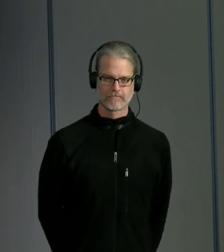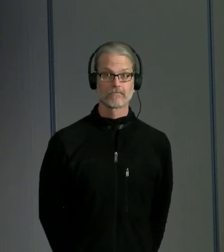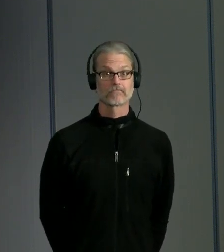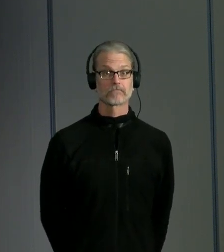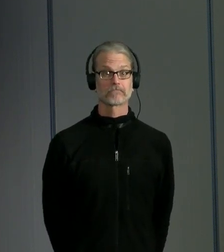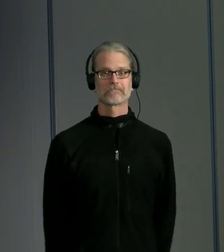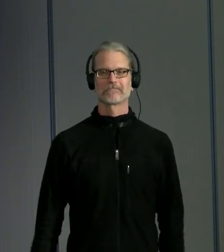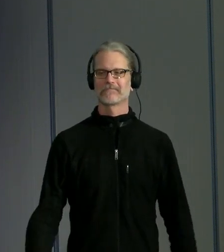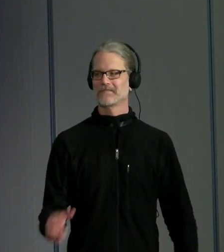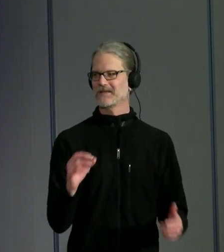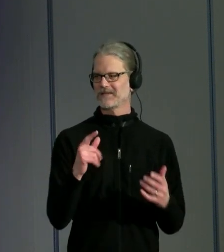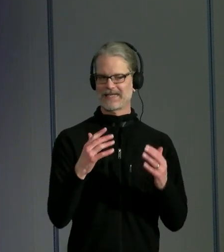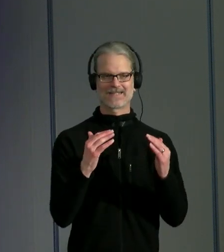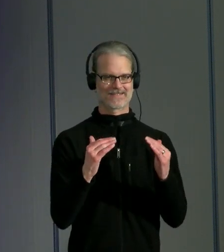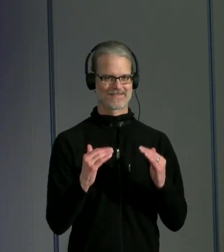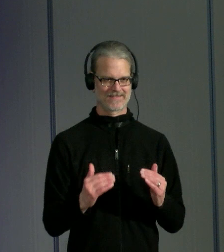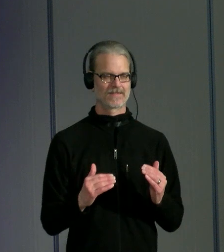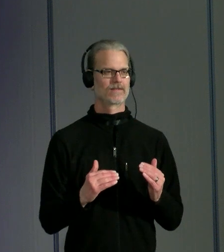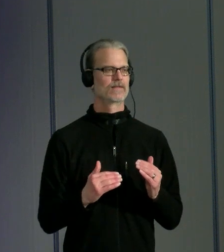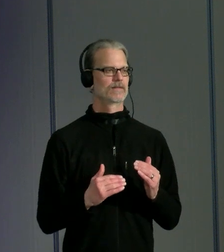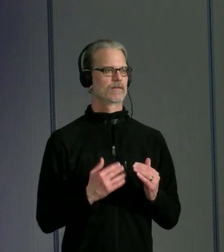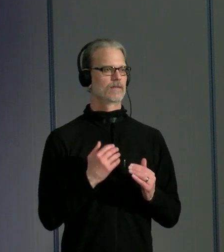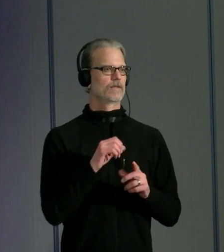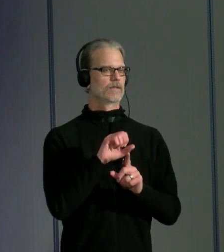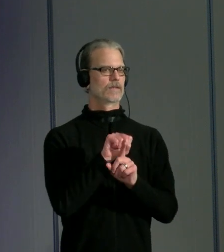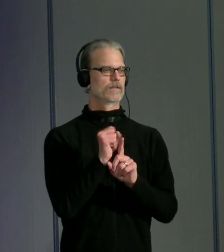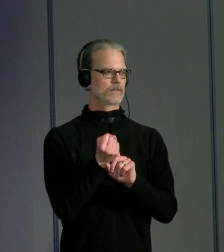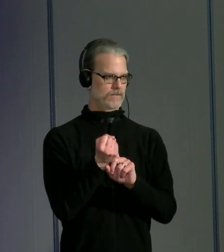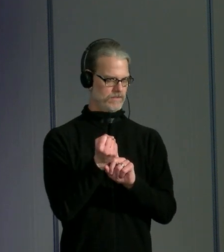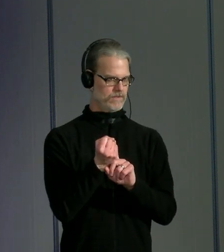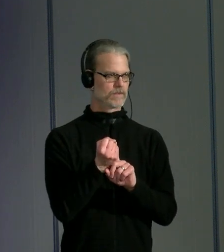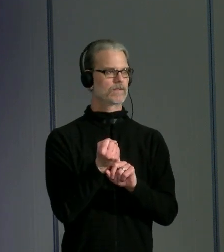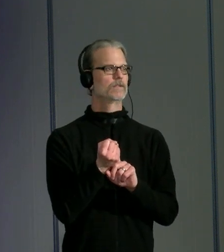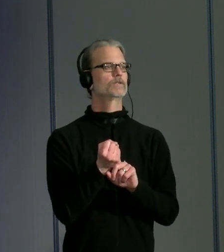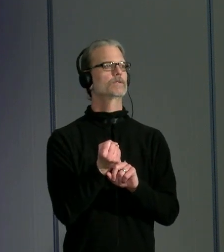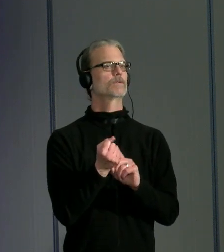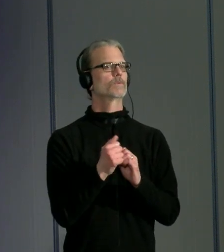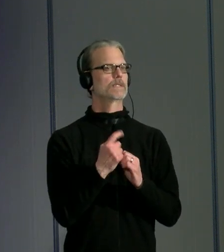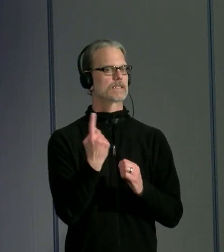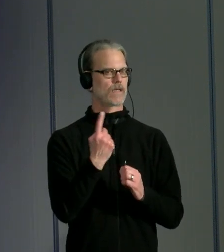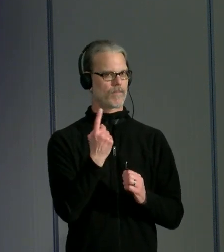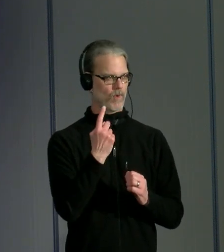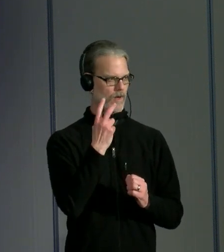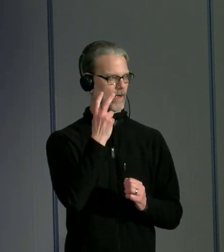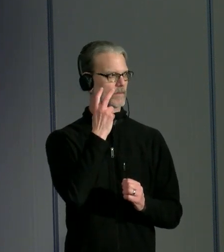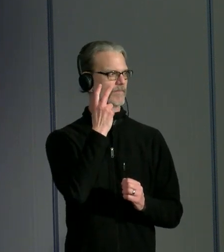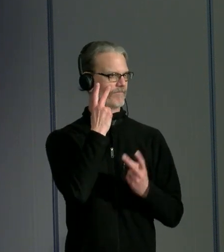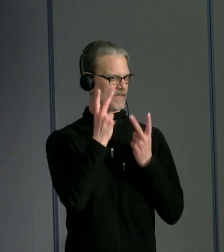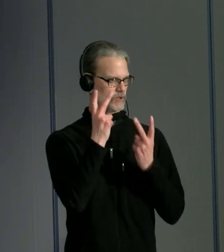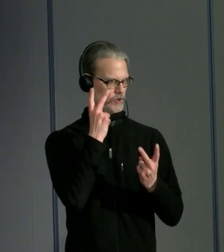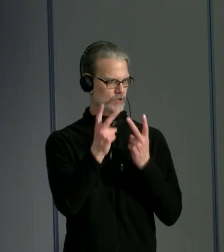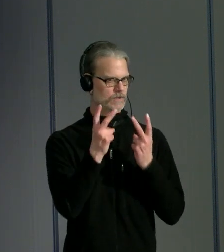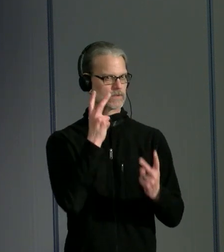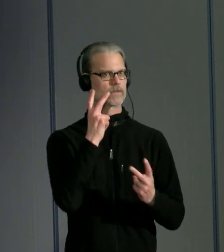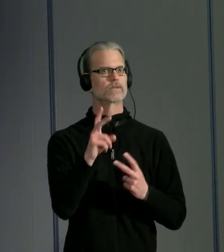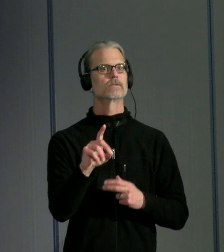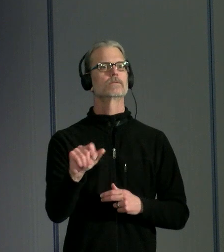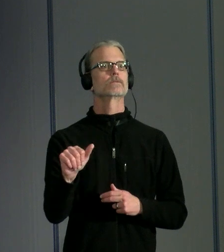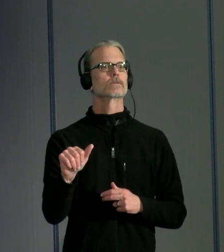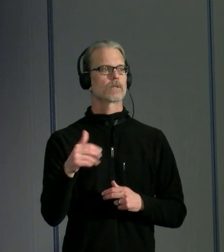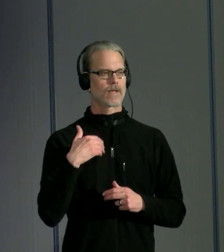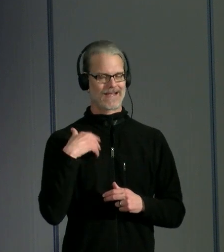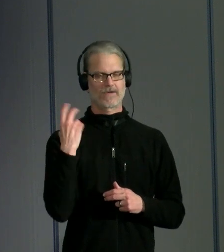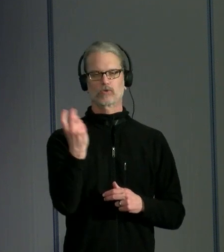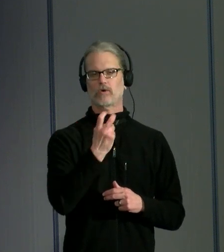Okay, and next I have an example involving someone with vision who had travel-related accommodation